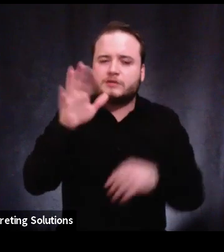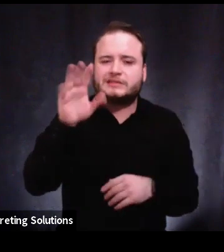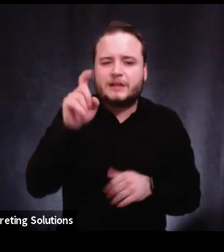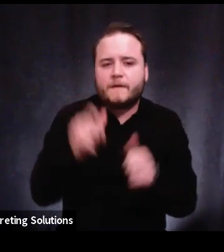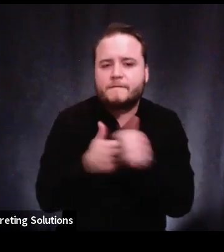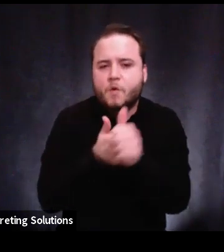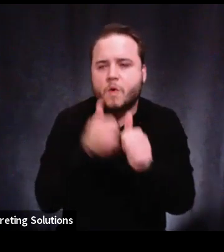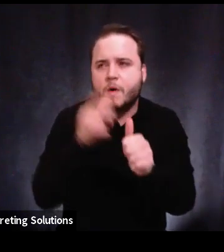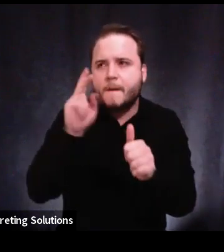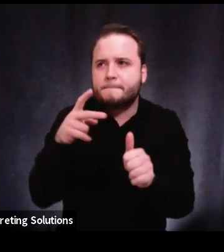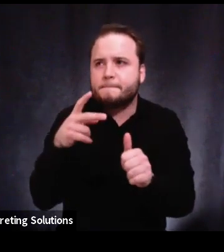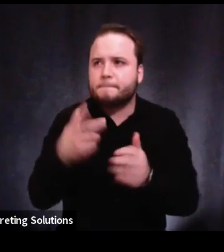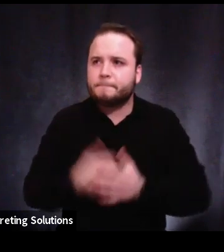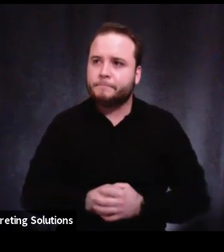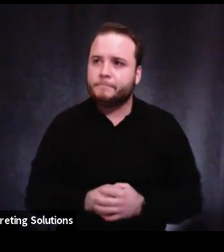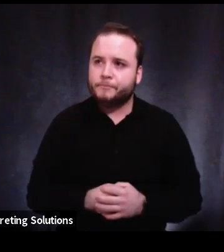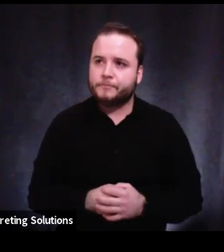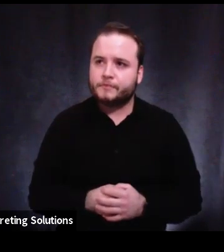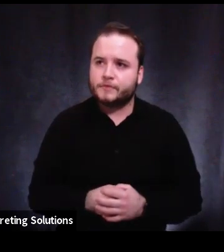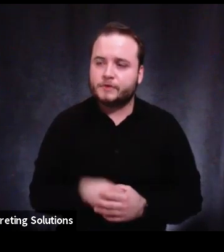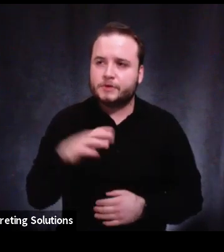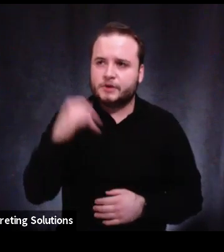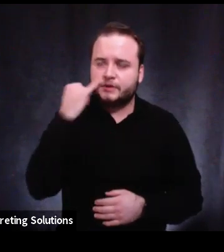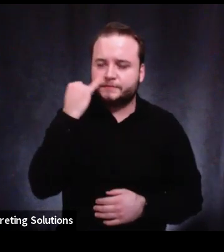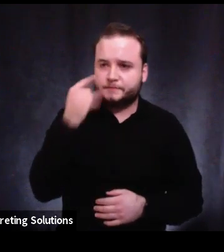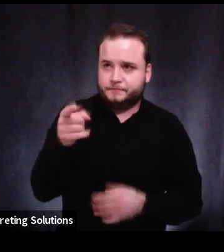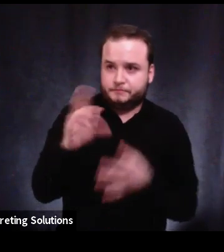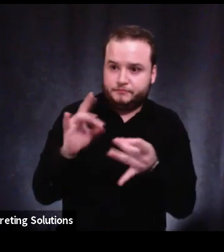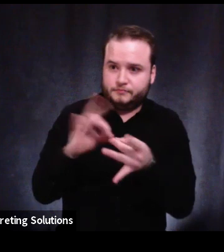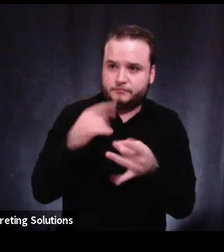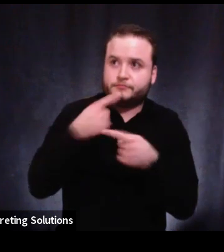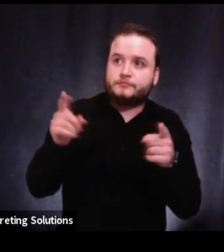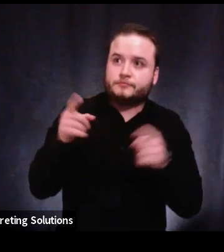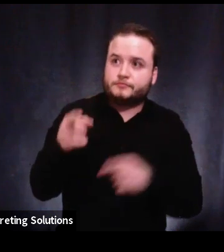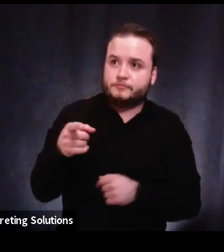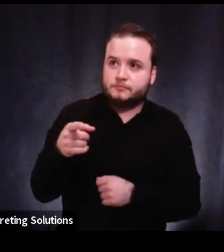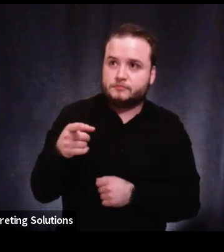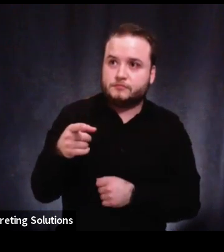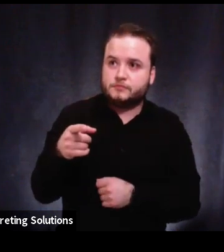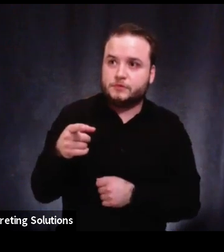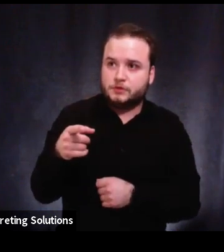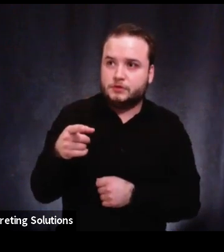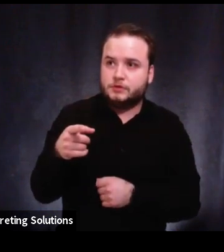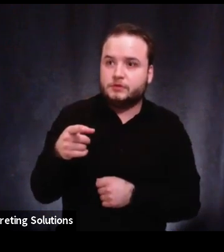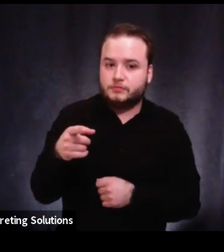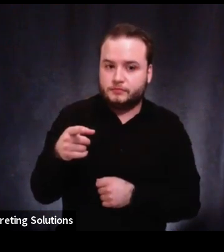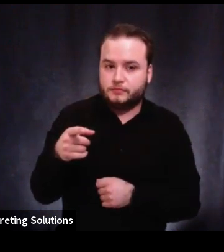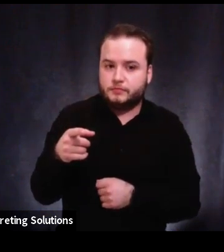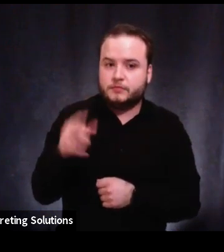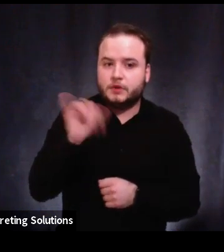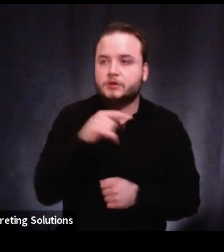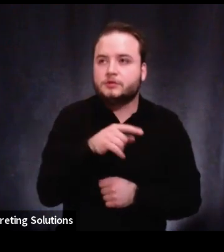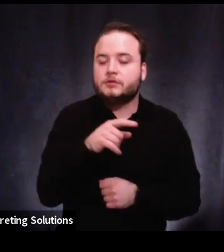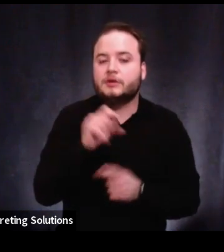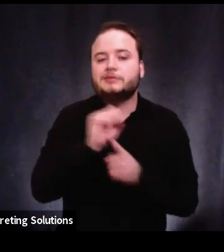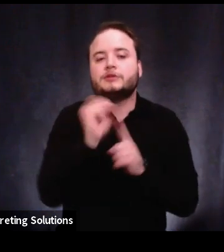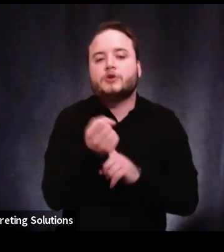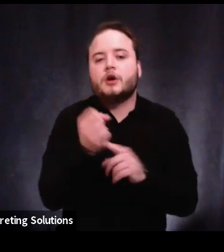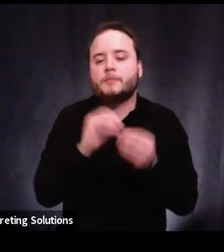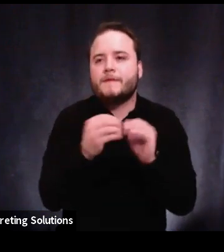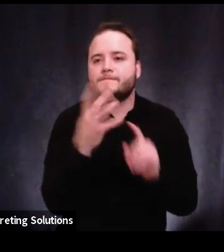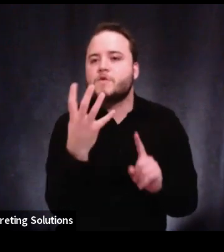scenario number 4. Is it reasonable to, when we're writing our stories, is it